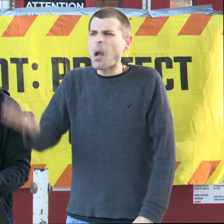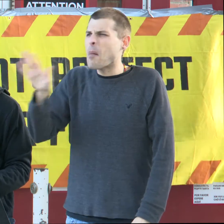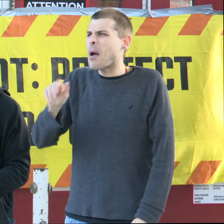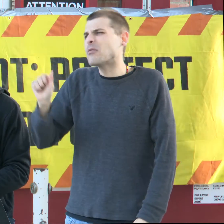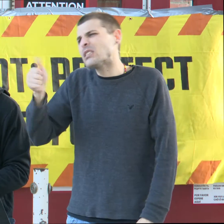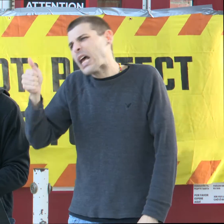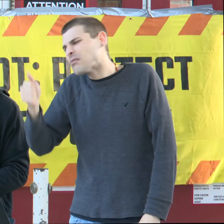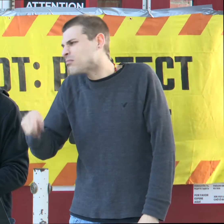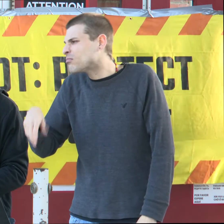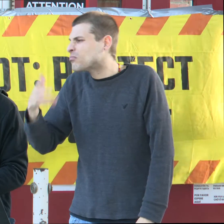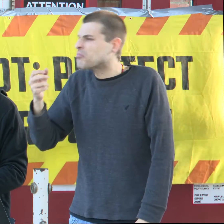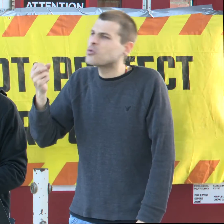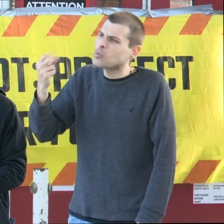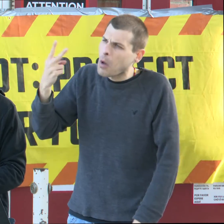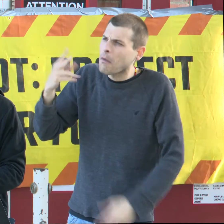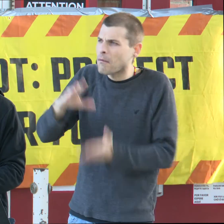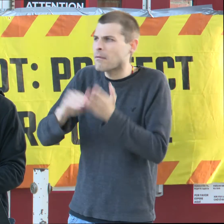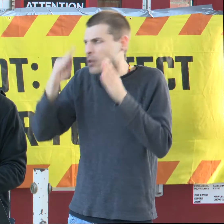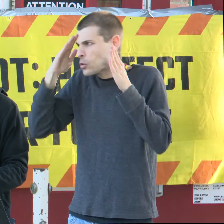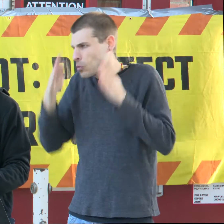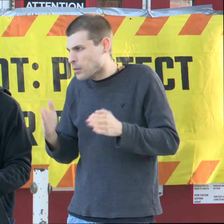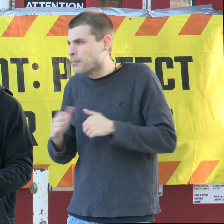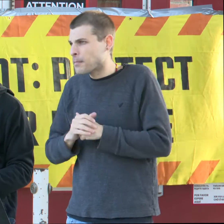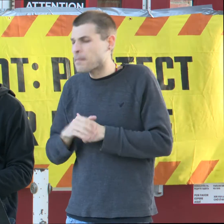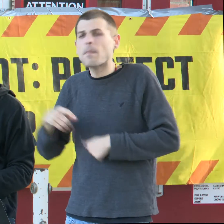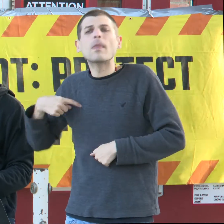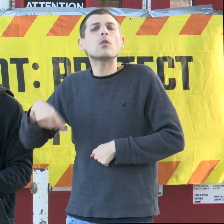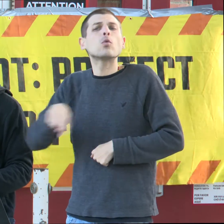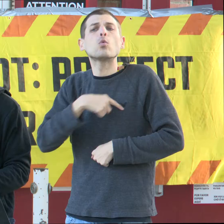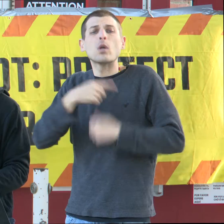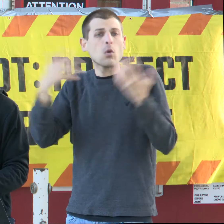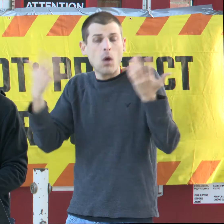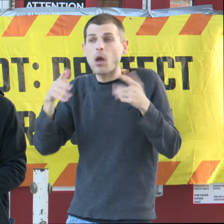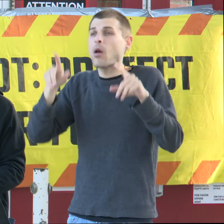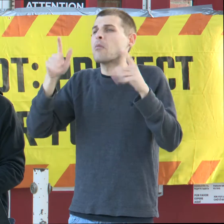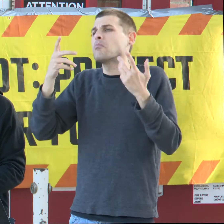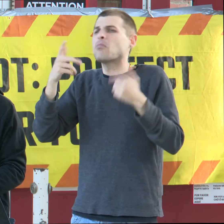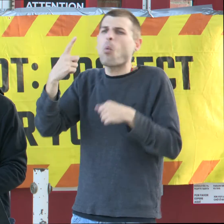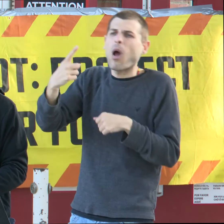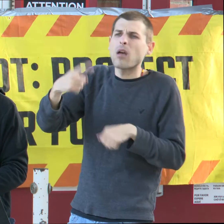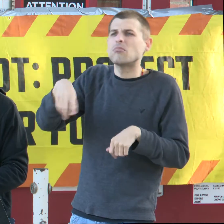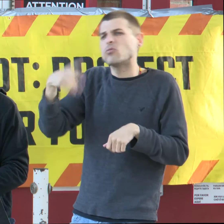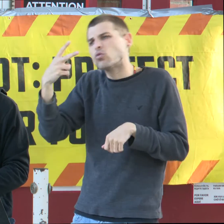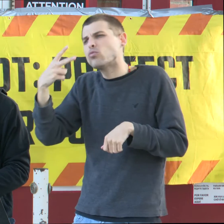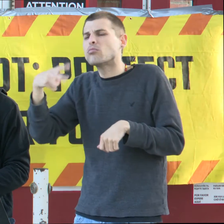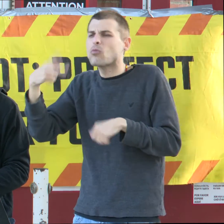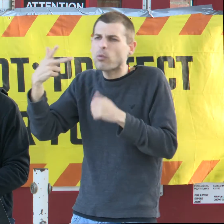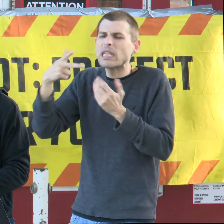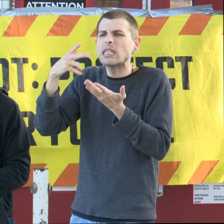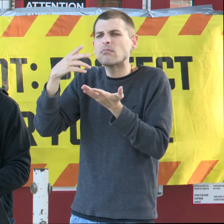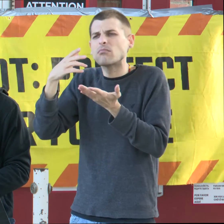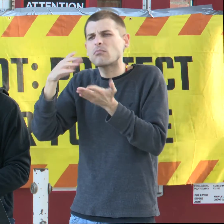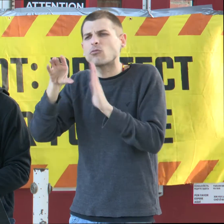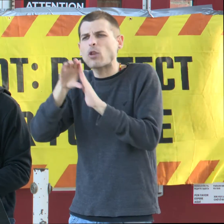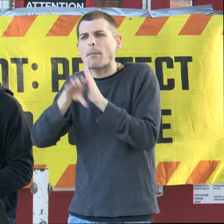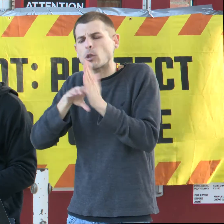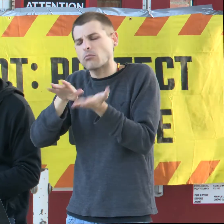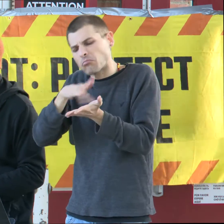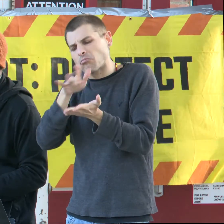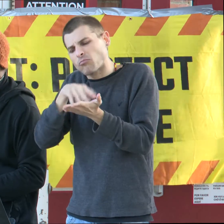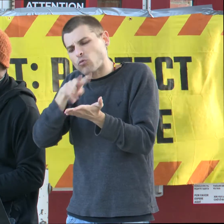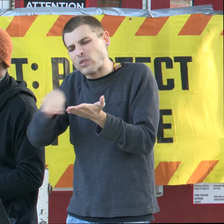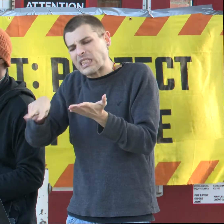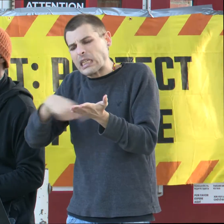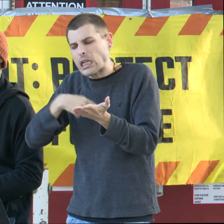10 or 12 students. And we were reading one, two, three chapters. And what I realized, I said, this